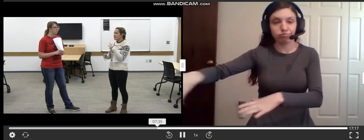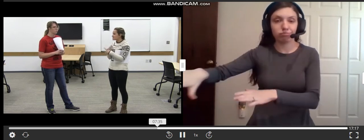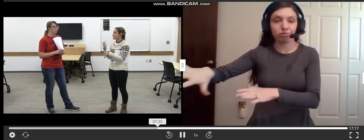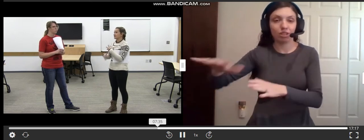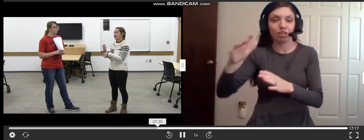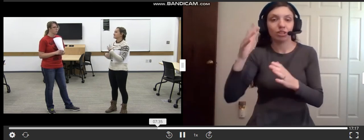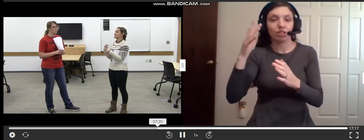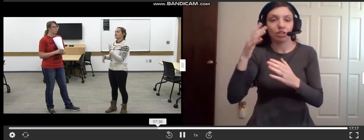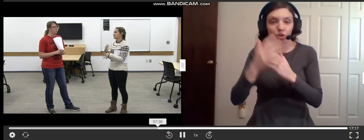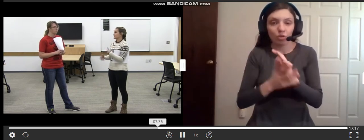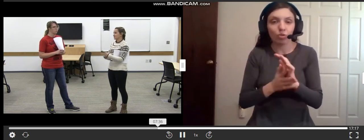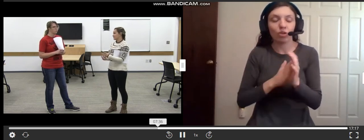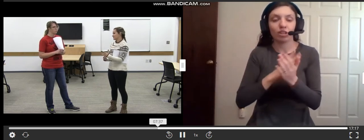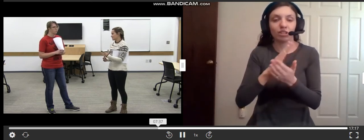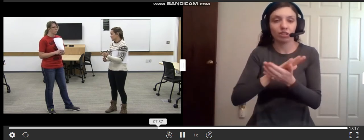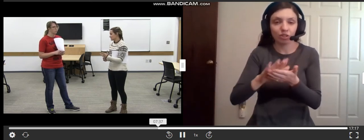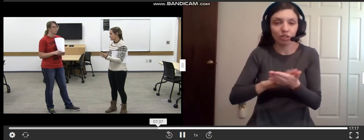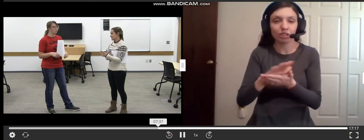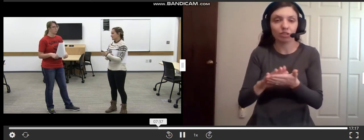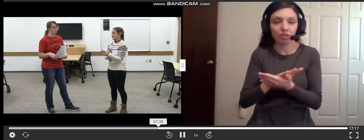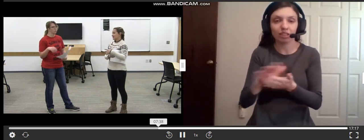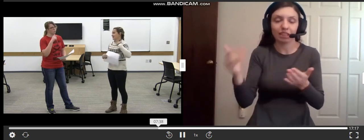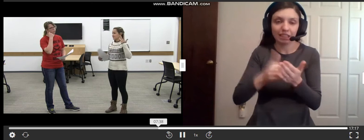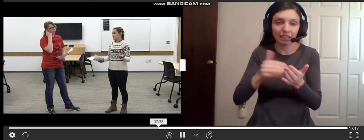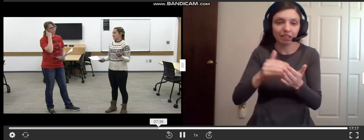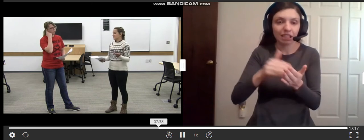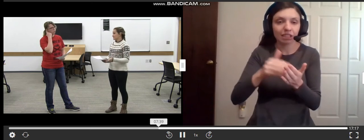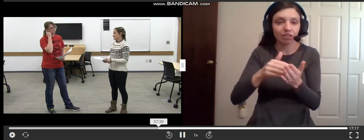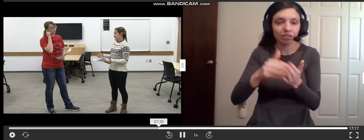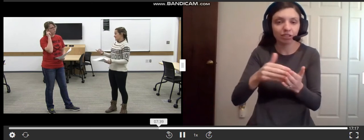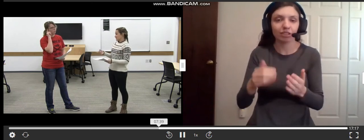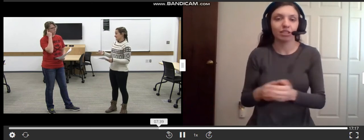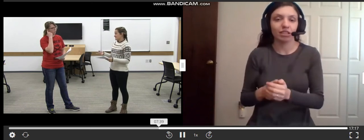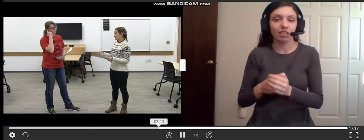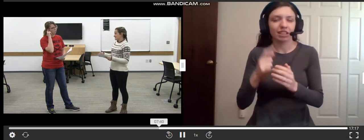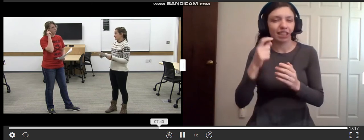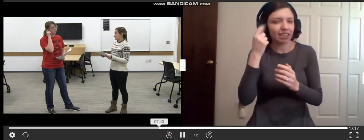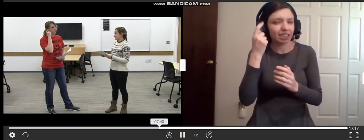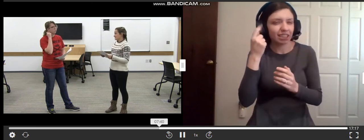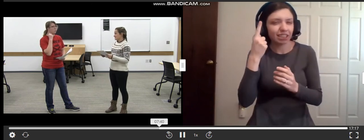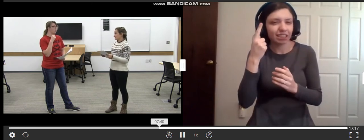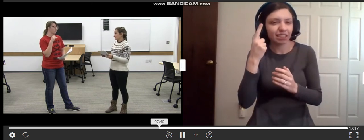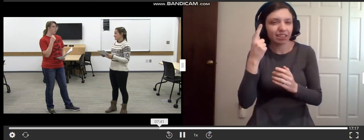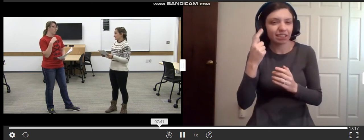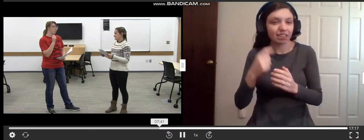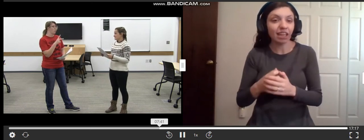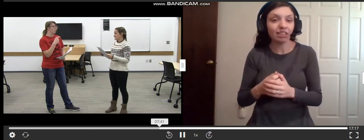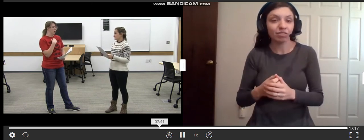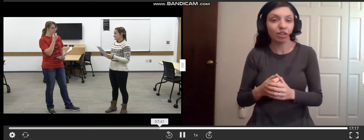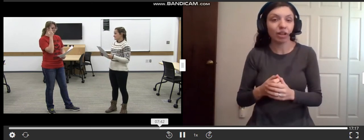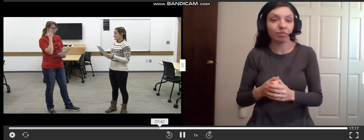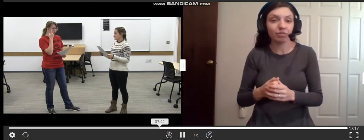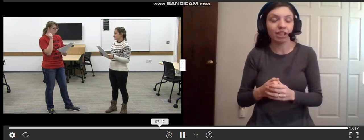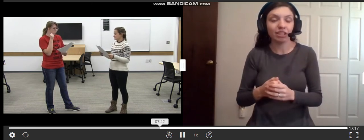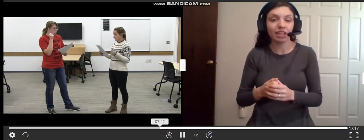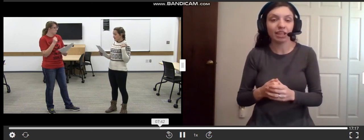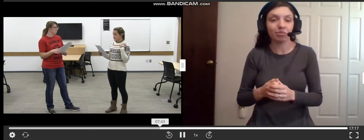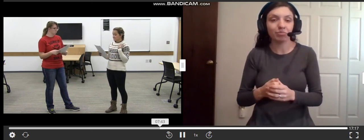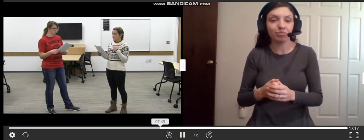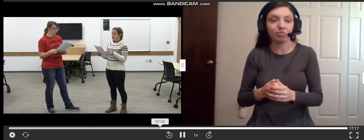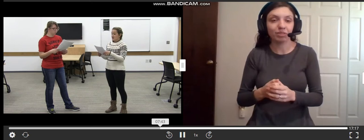been washing her hands over and over and over. And so, does that make more sense? Yeah. Okay.